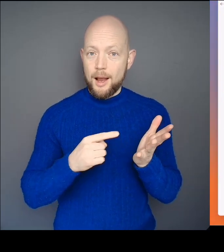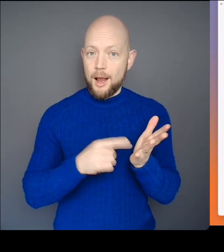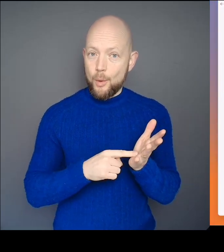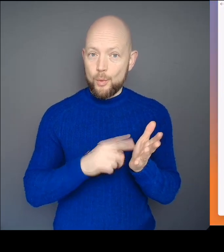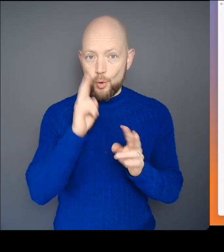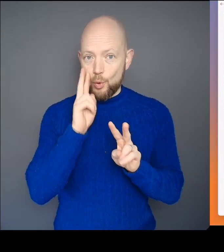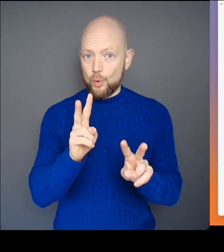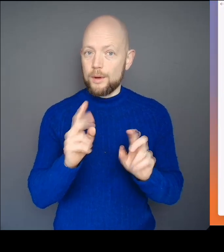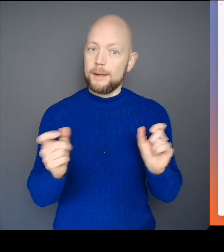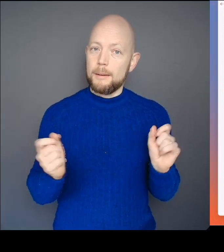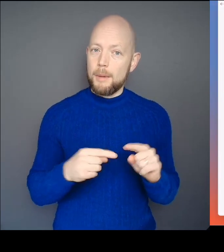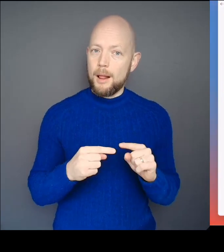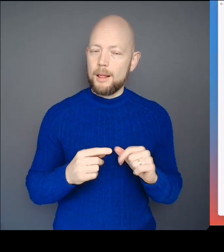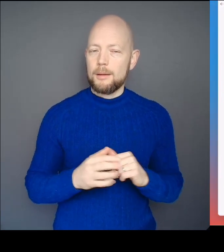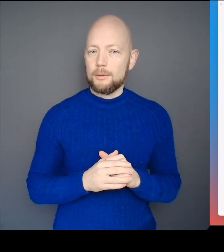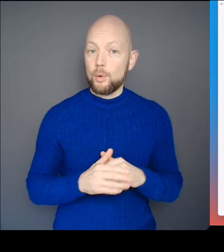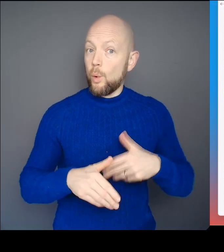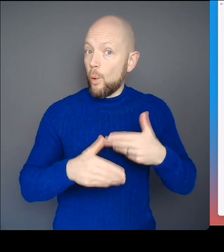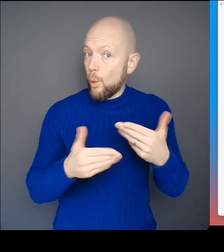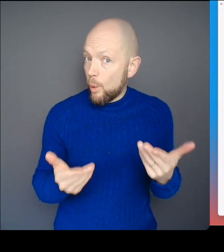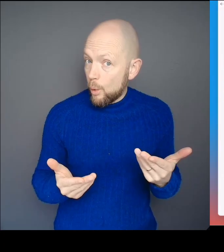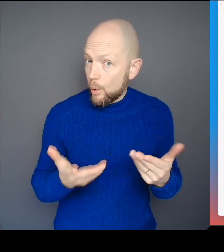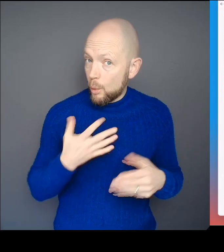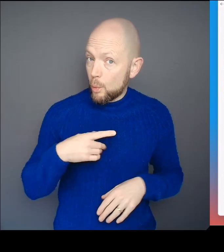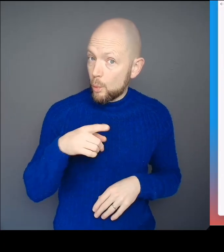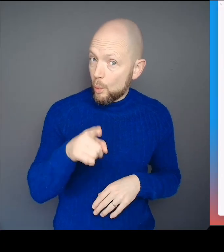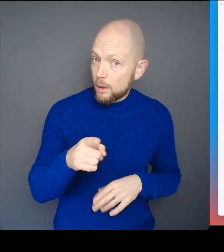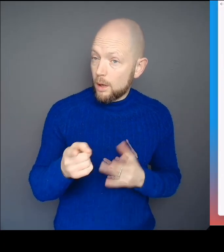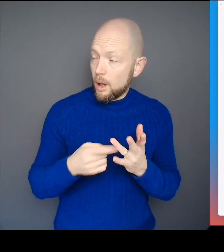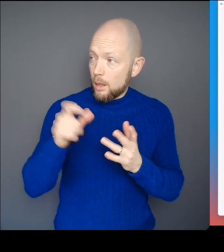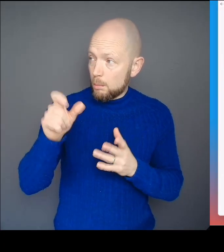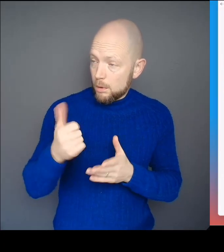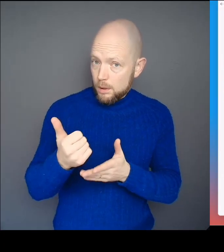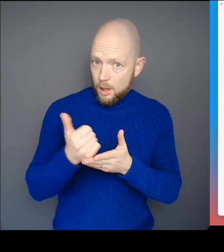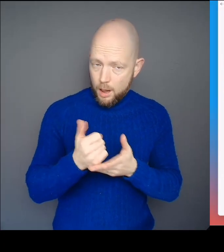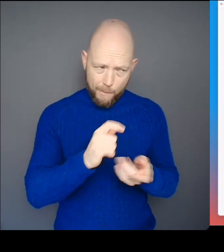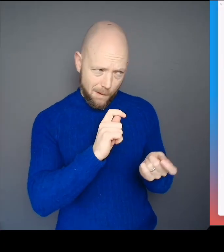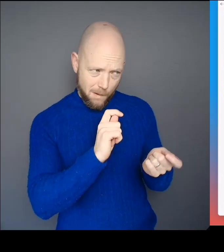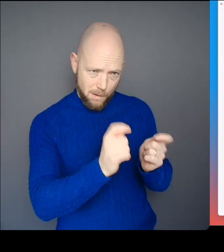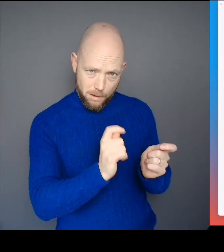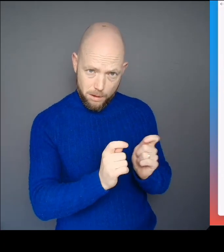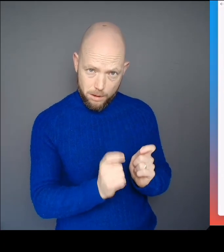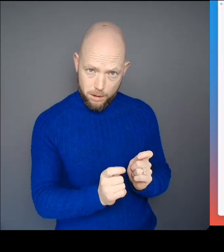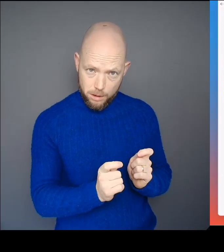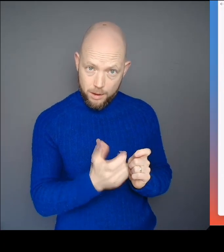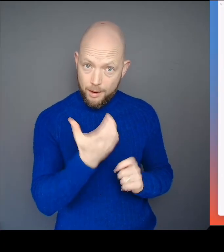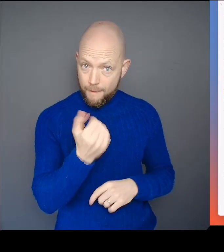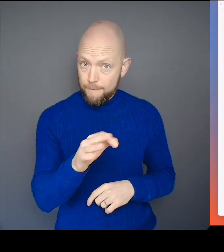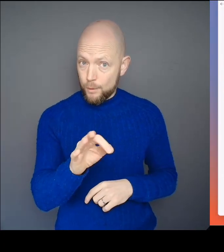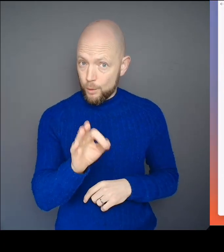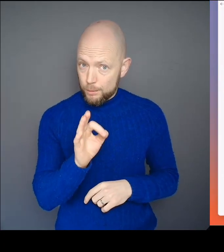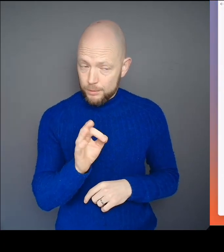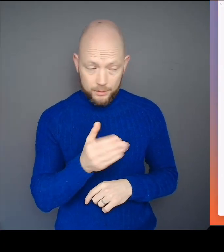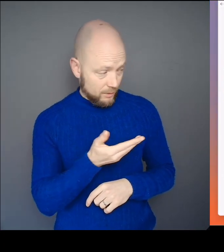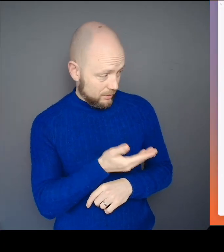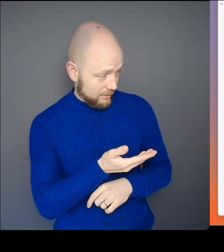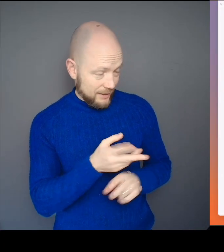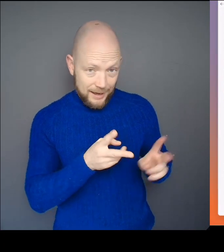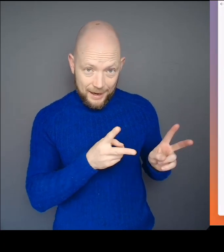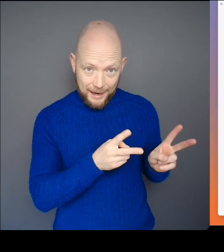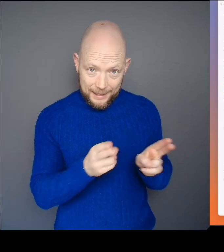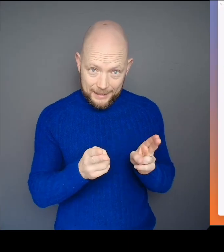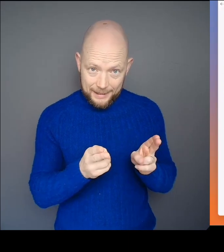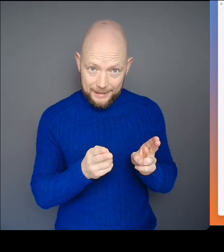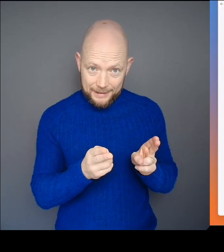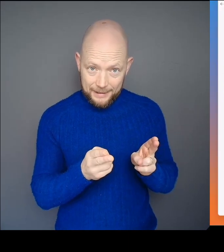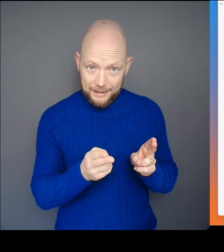you're reducing the amount of copy and paste. But if you want to do something more collaborative and get someone to work on this with you, you've actually got an